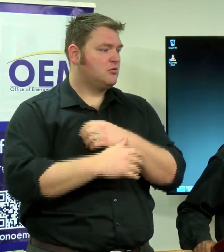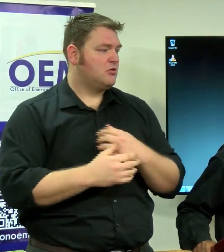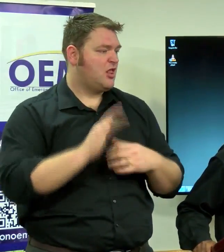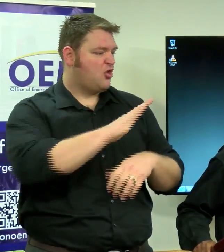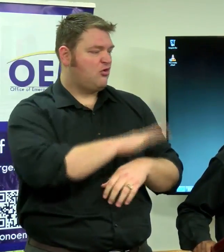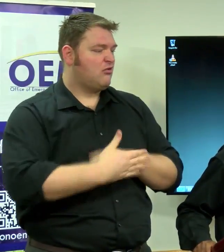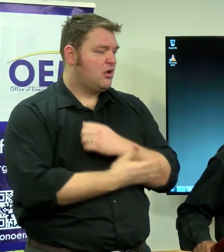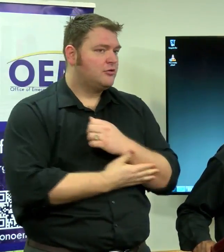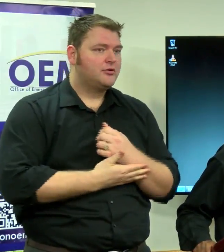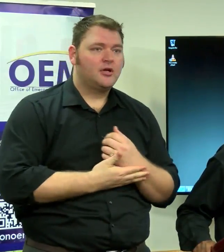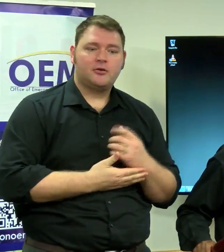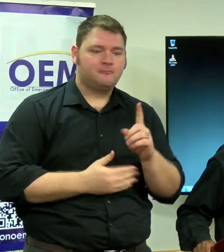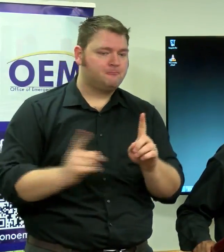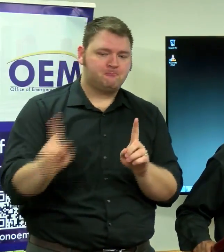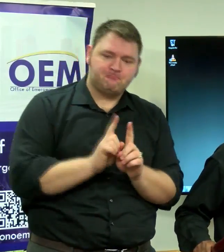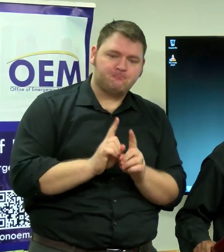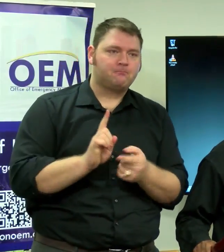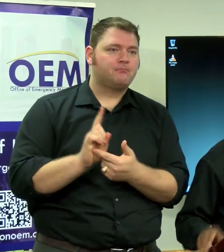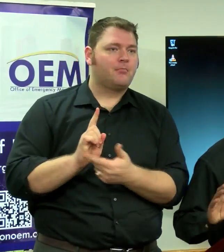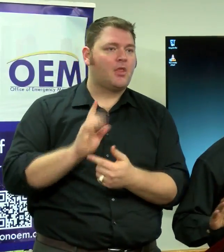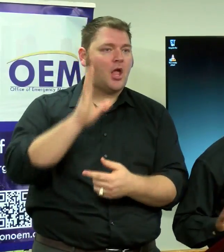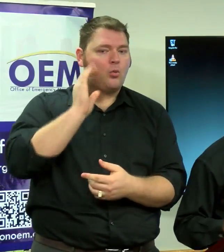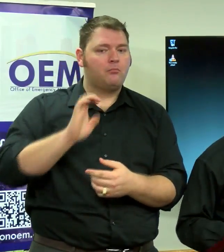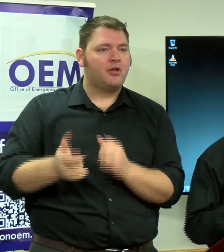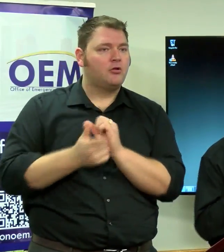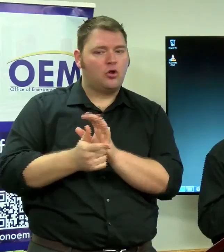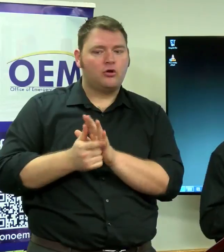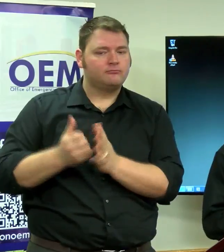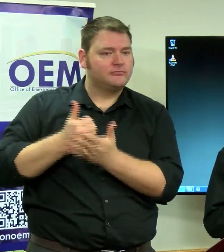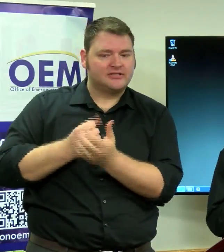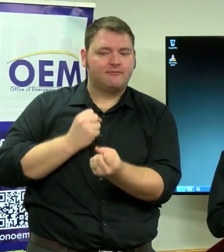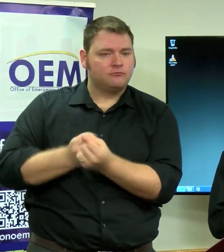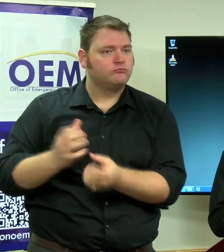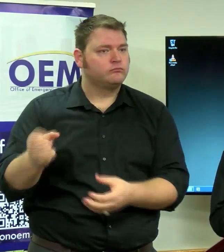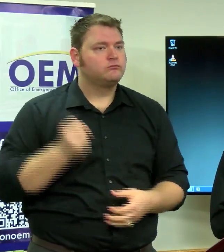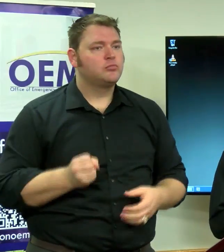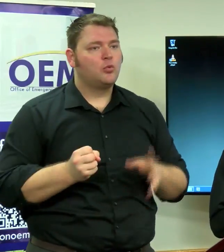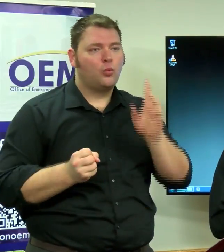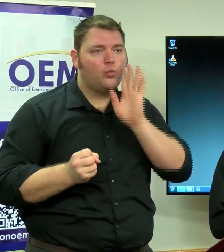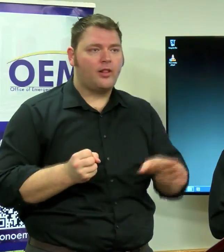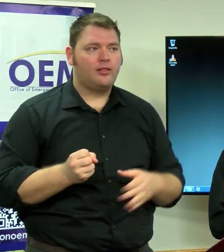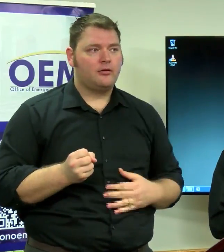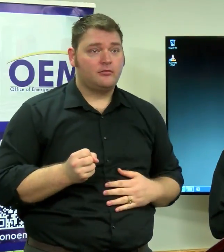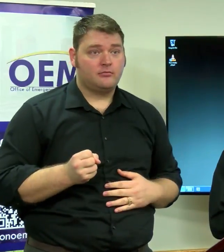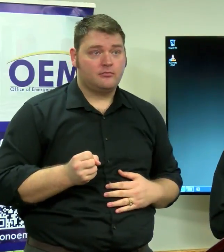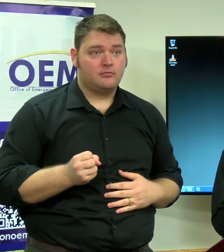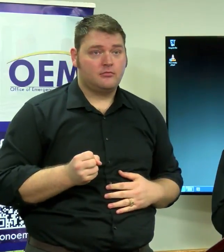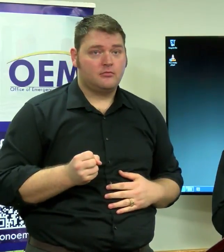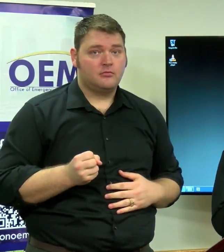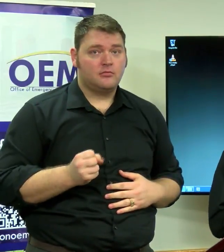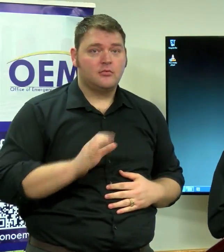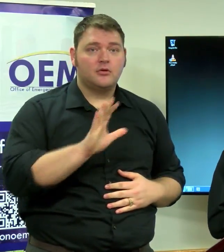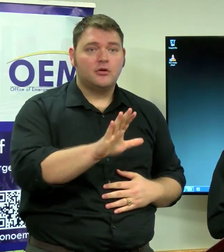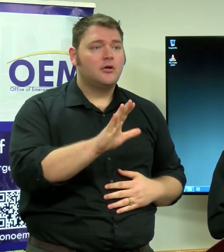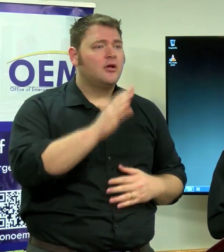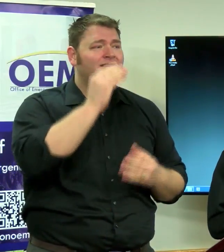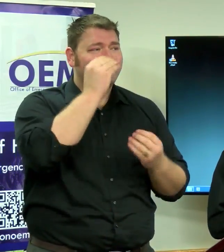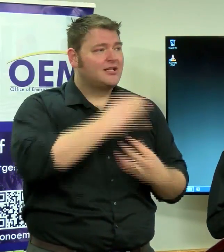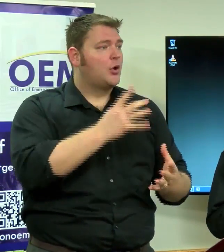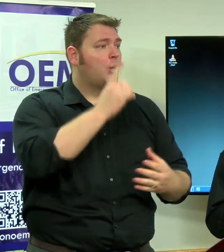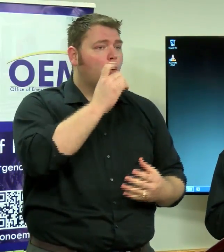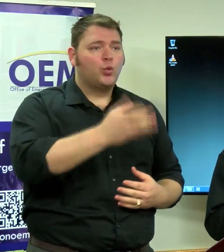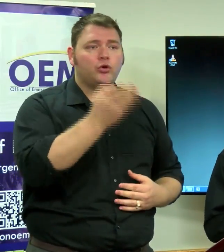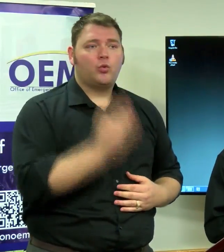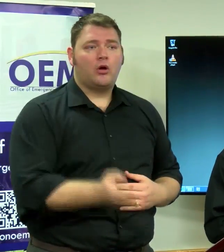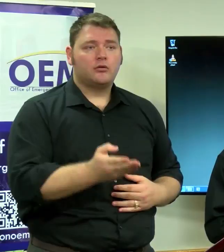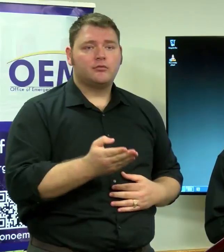them myself, okay? So no, if you're in a stressful situation, I don't care who you are, I